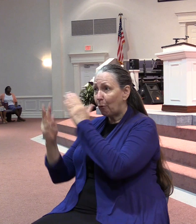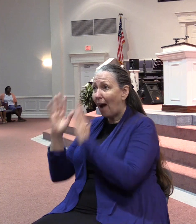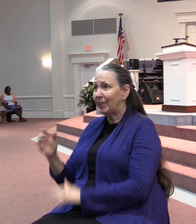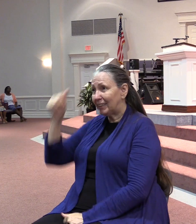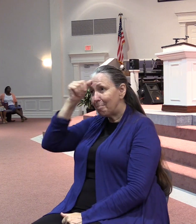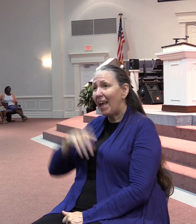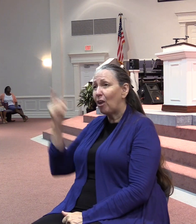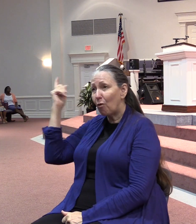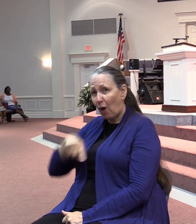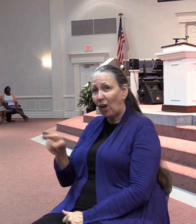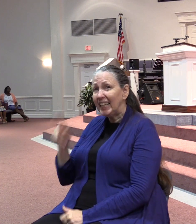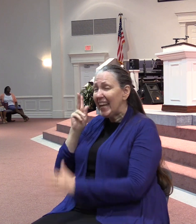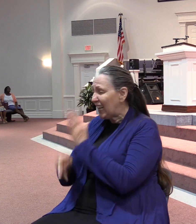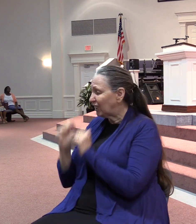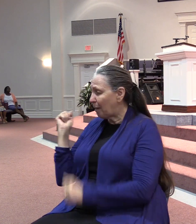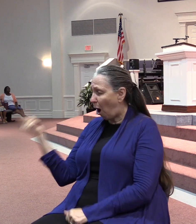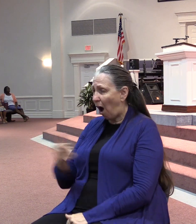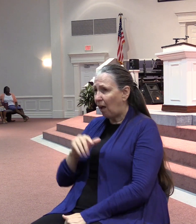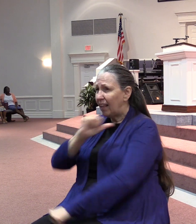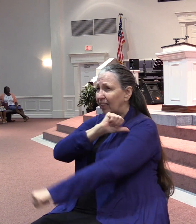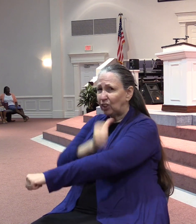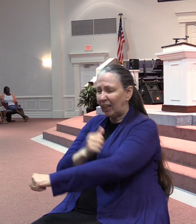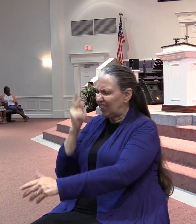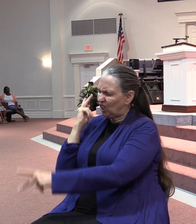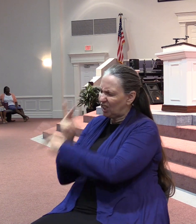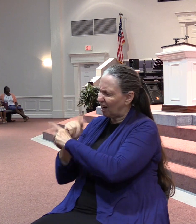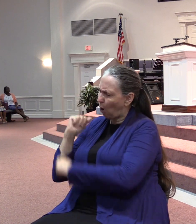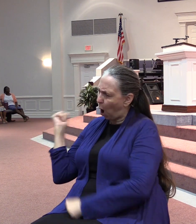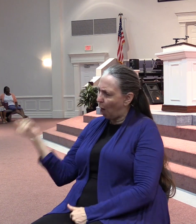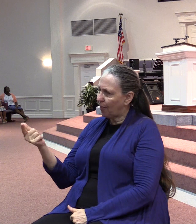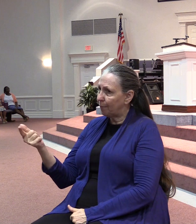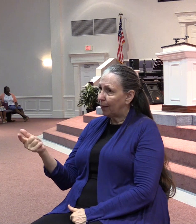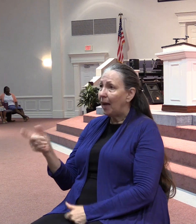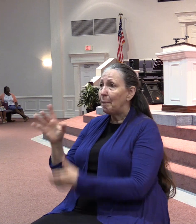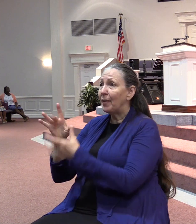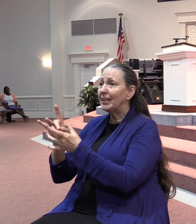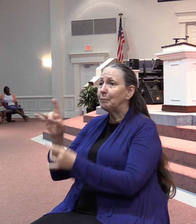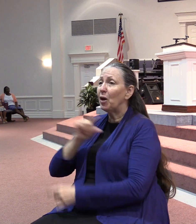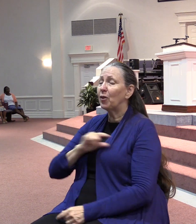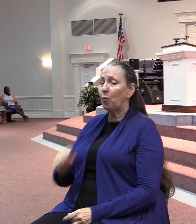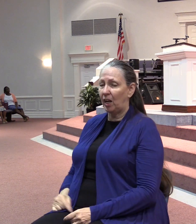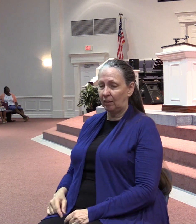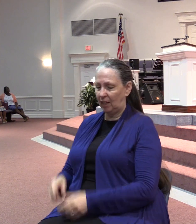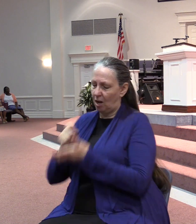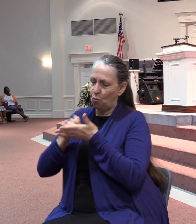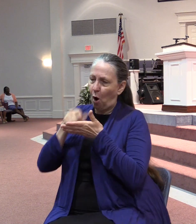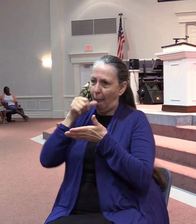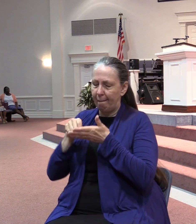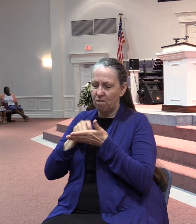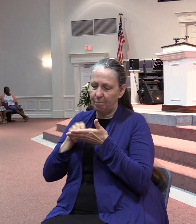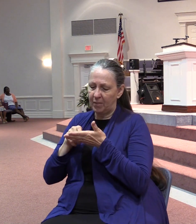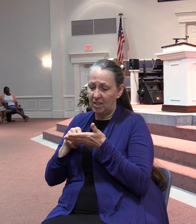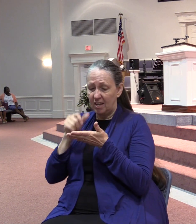men. He had the strength to handle all of that. But the spirit of Jezebel says she was going to kill him.